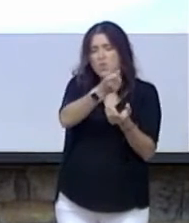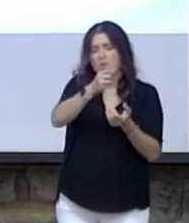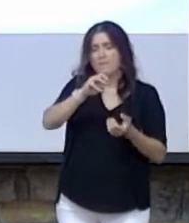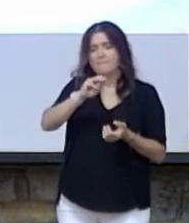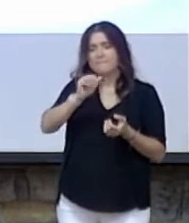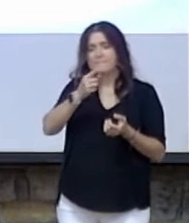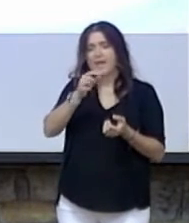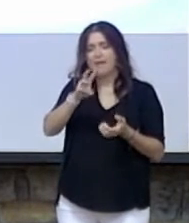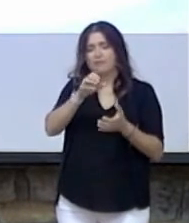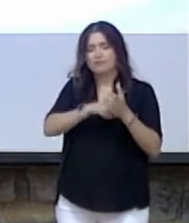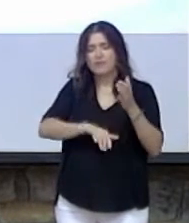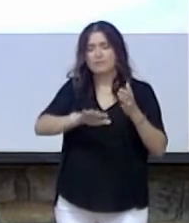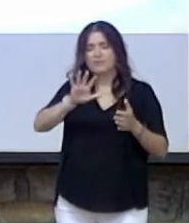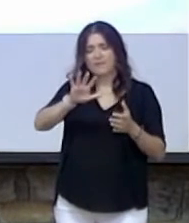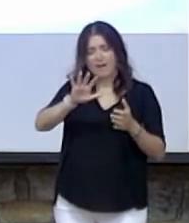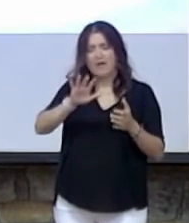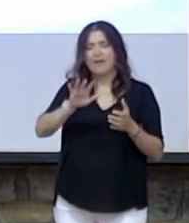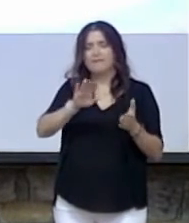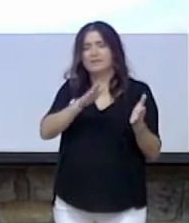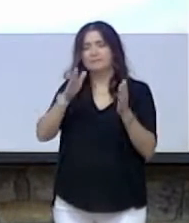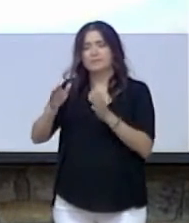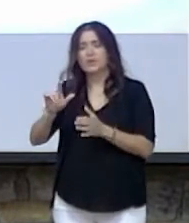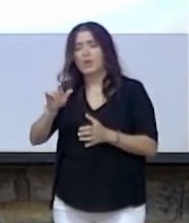5 and turn to Luke chapter 9.